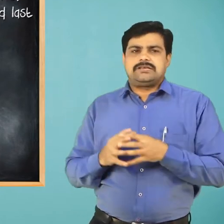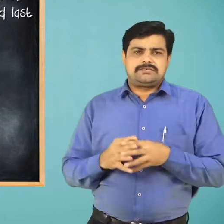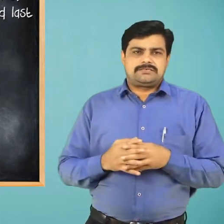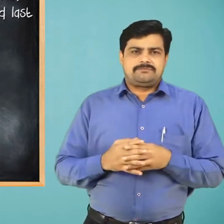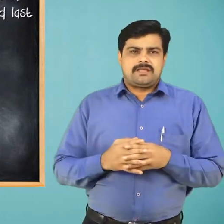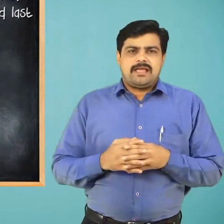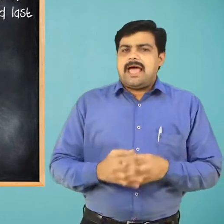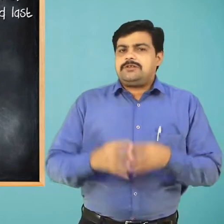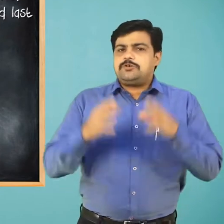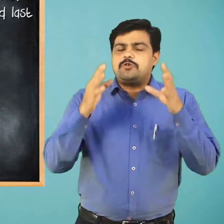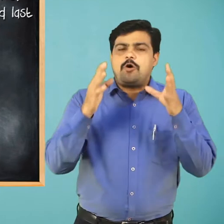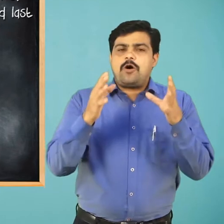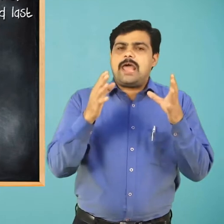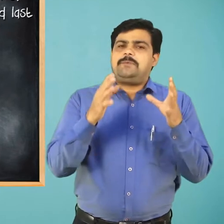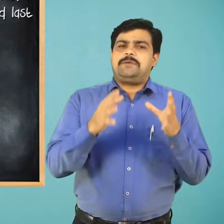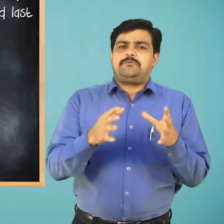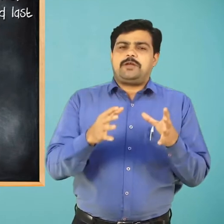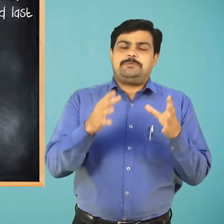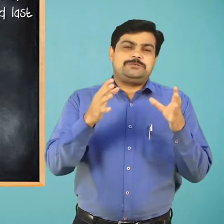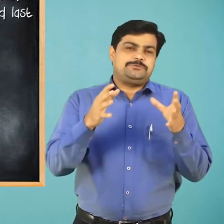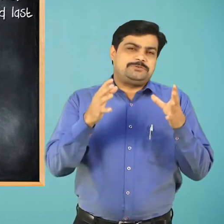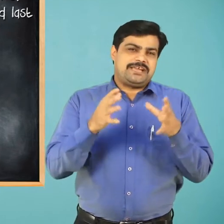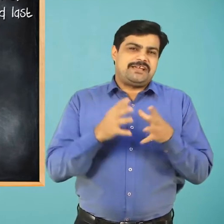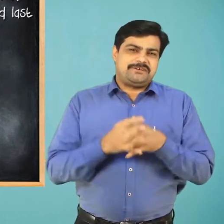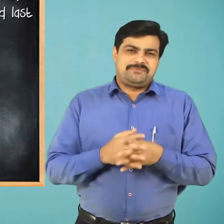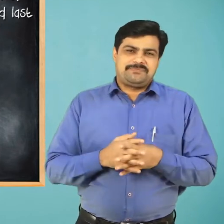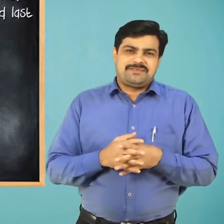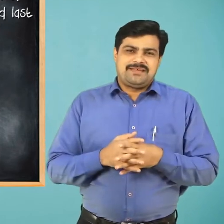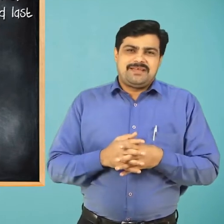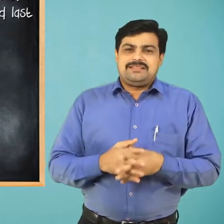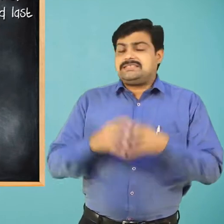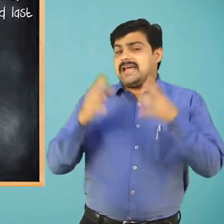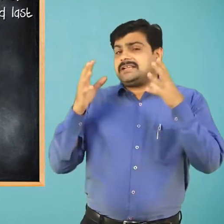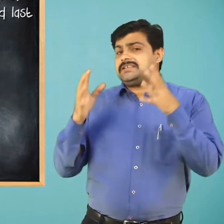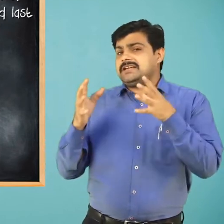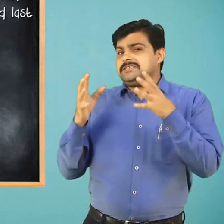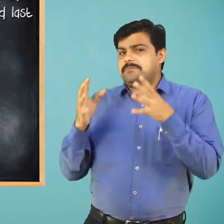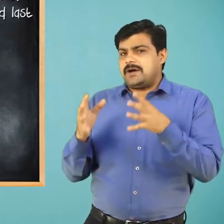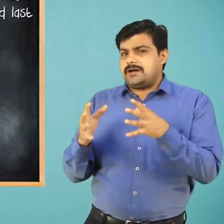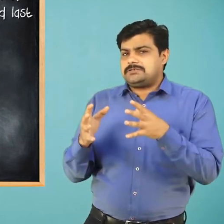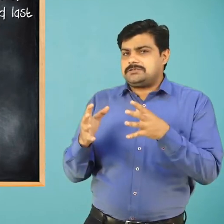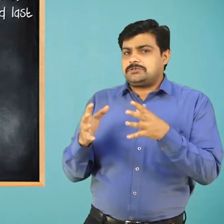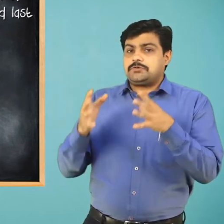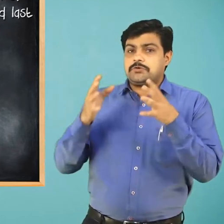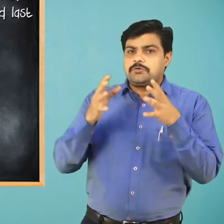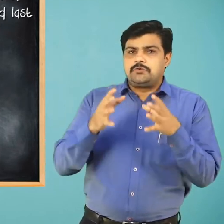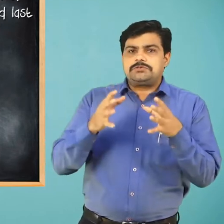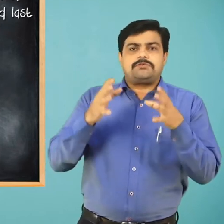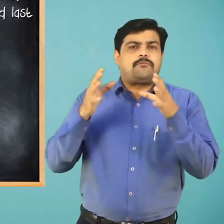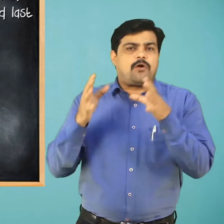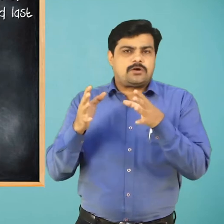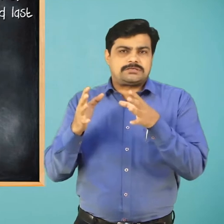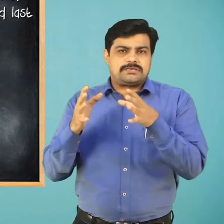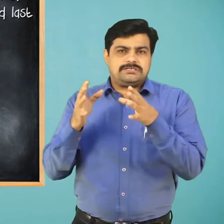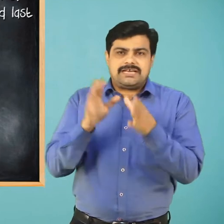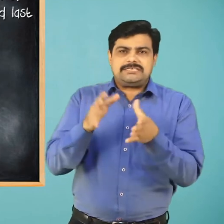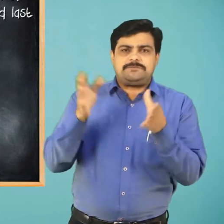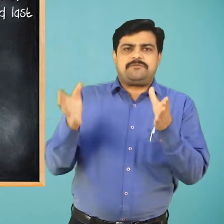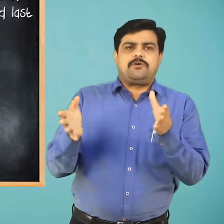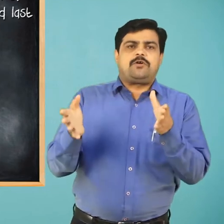voice and no helping verb is used here. The tense is in past, so use was just before